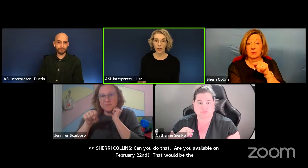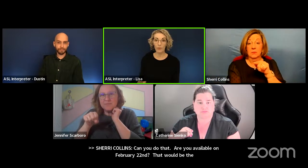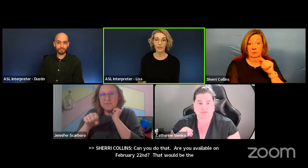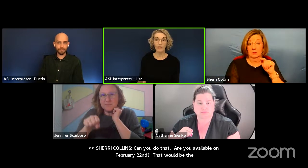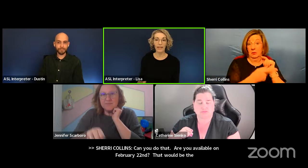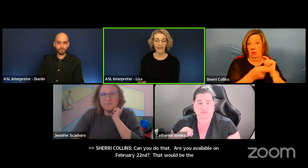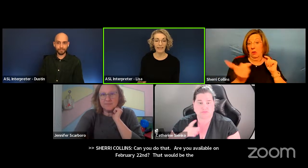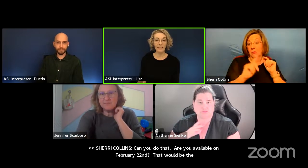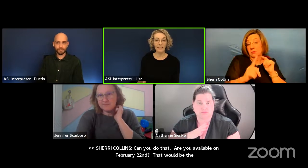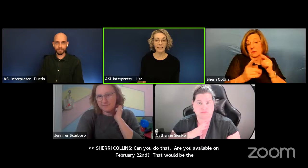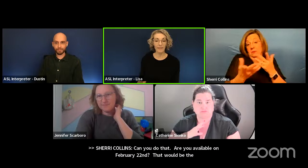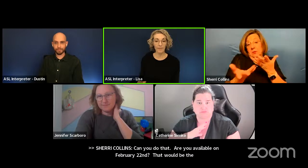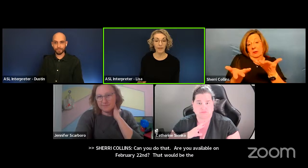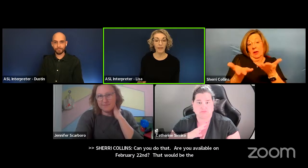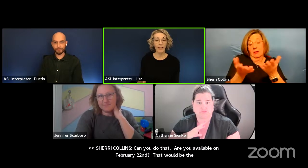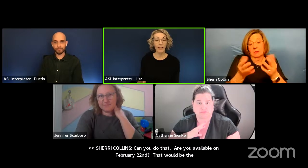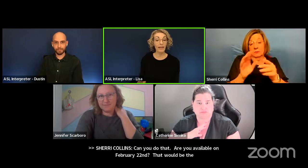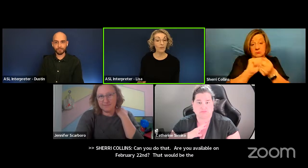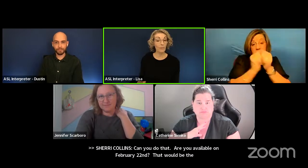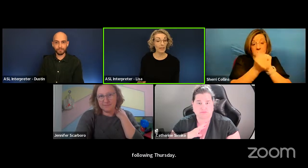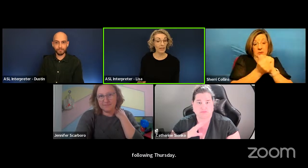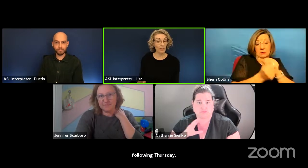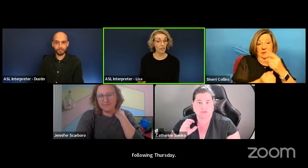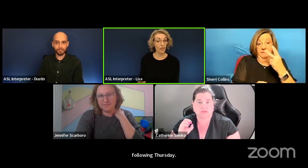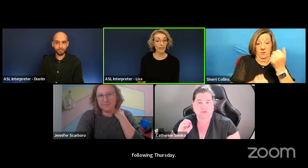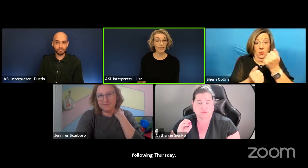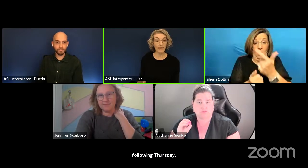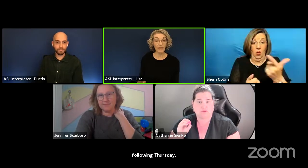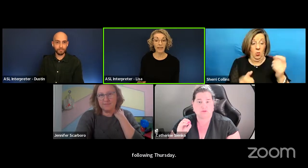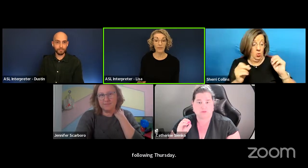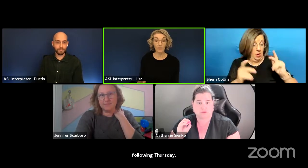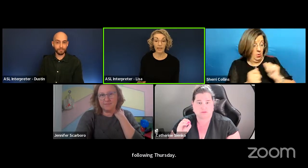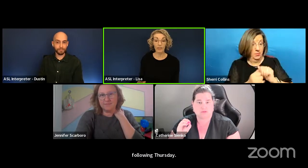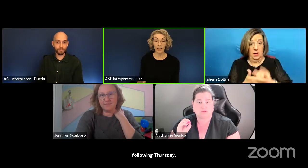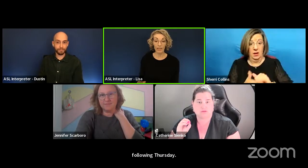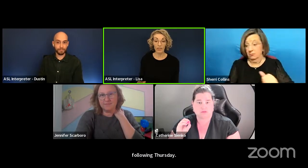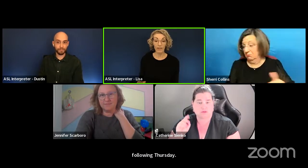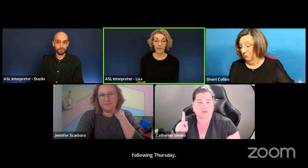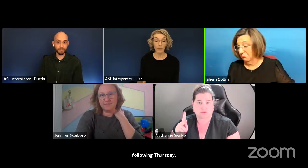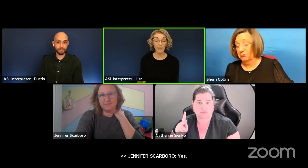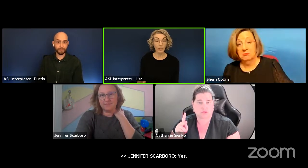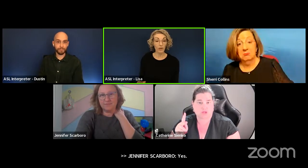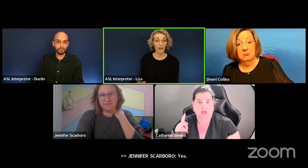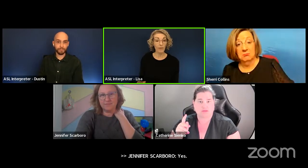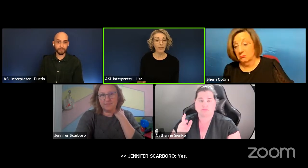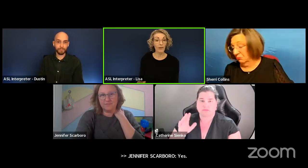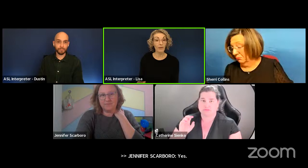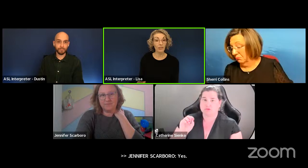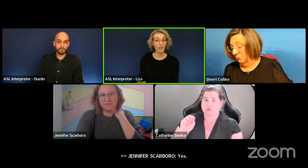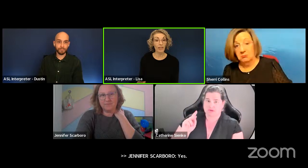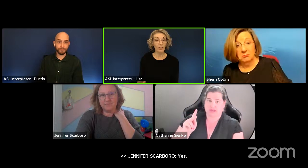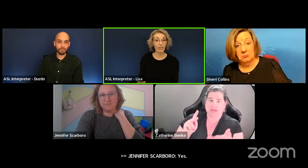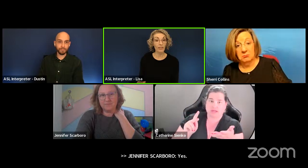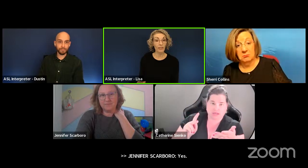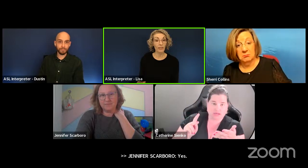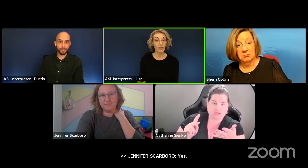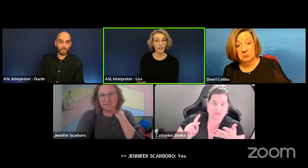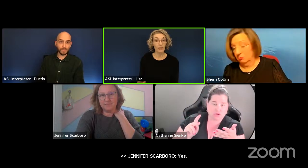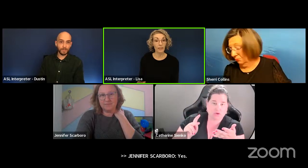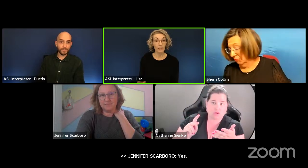Commissioner Scarborough saying yes. And everybody else, Sherry is asking if we could change it. If everybody's okay with that, we could change